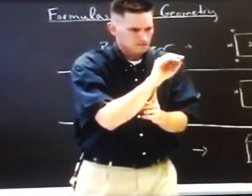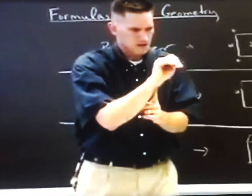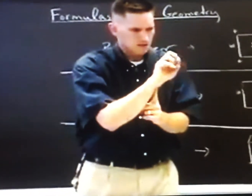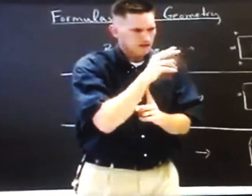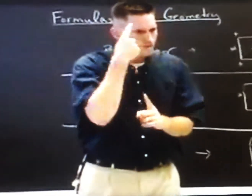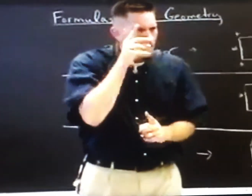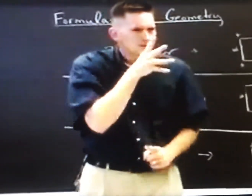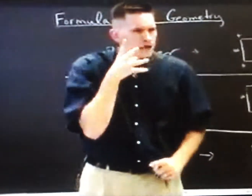farm.